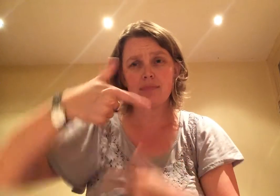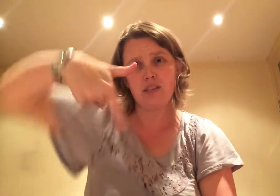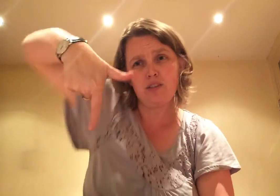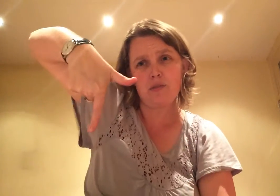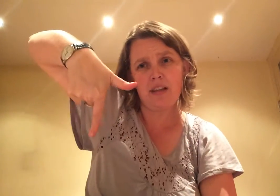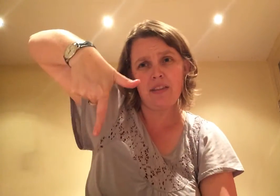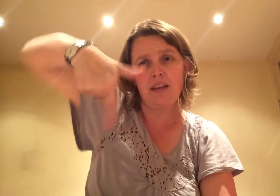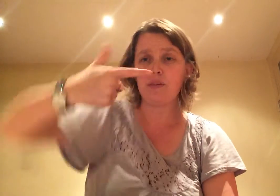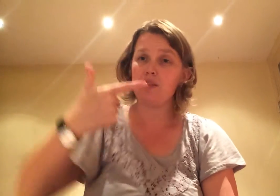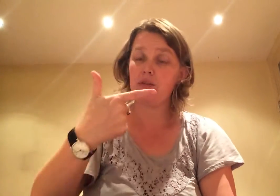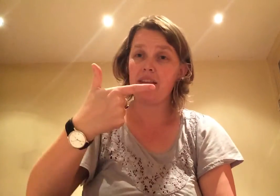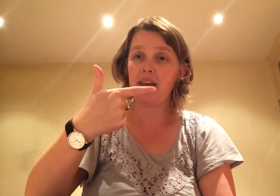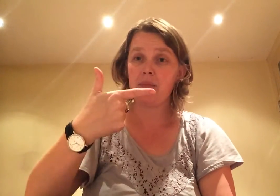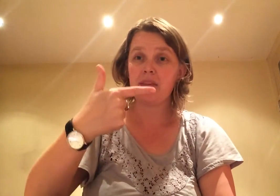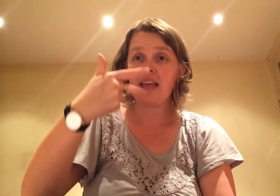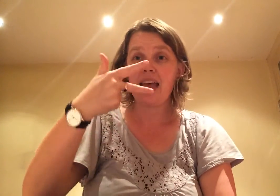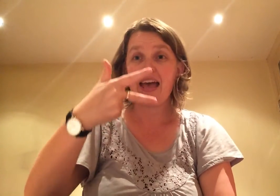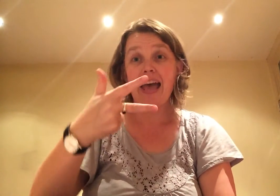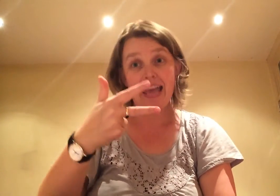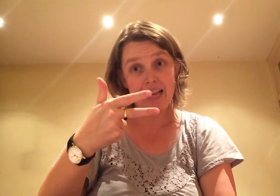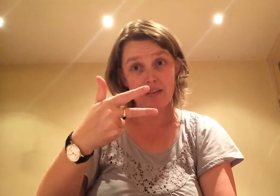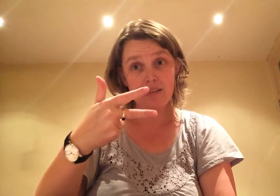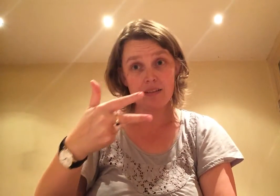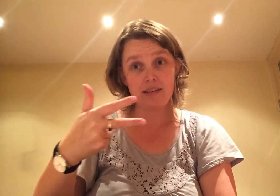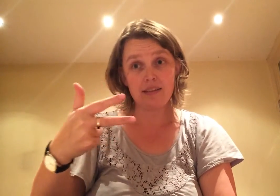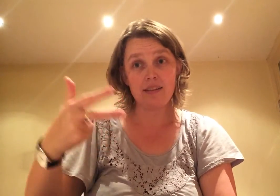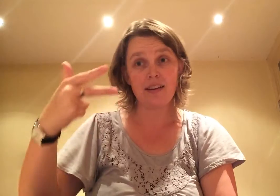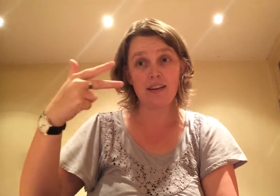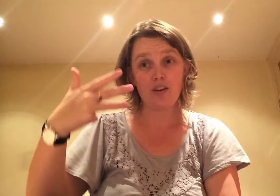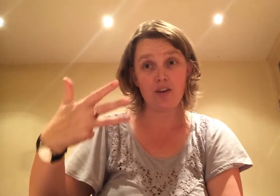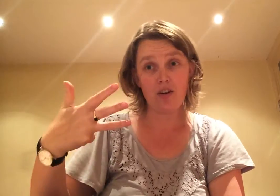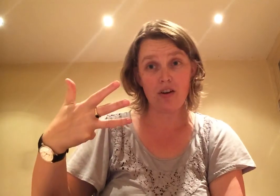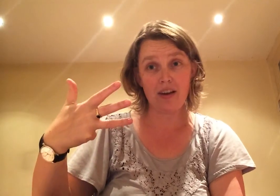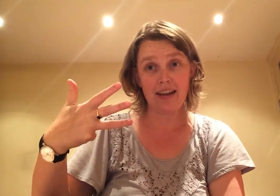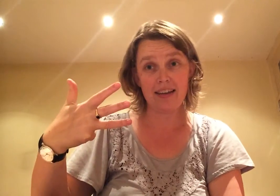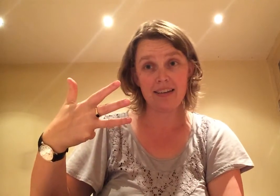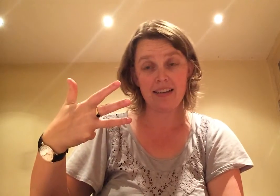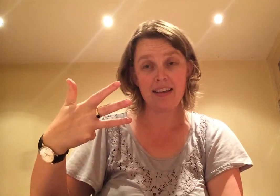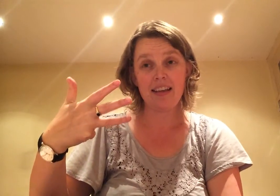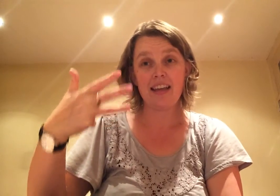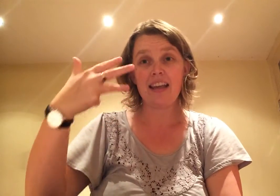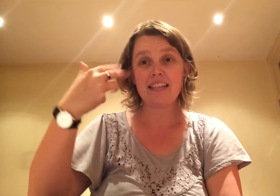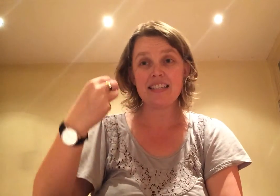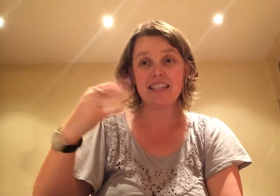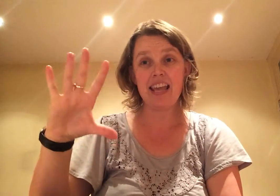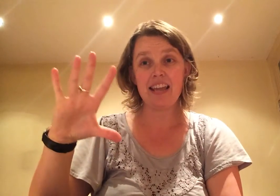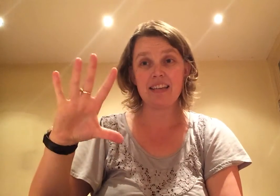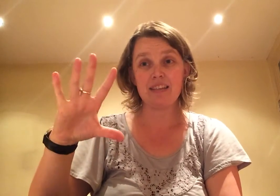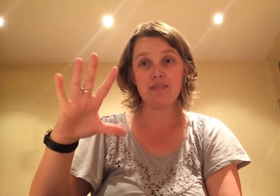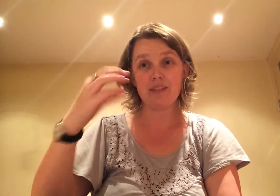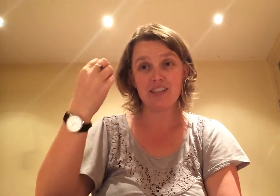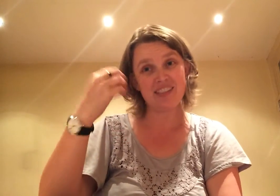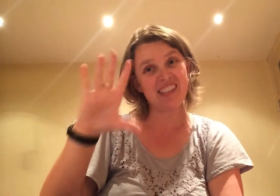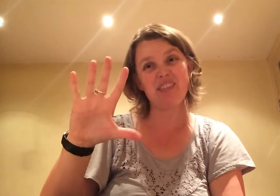you don't do it like that. We just do it like that. 8, 9, and 10. You can just give it a